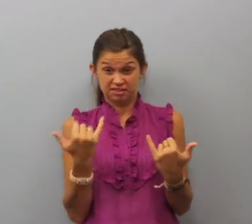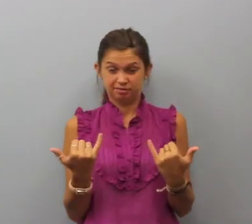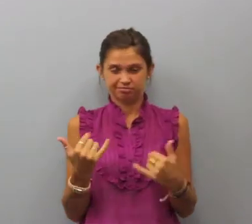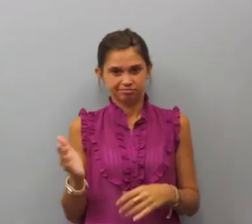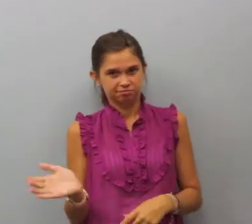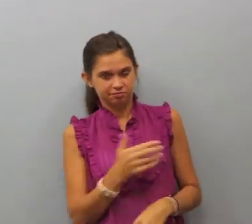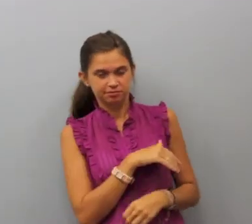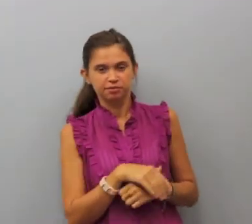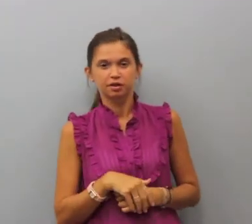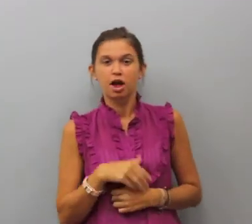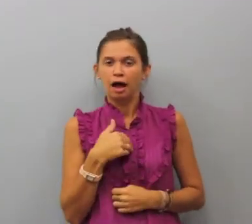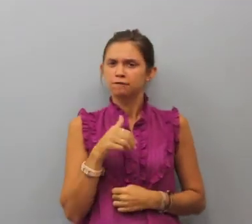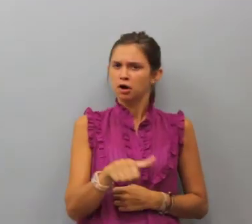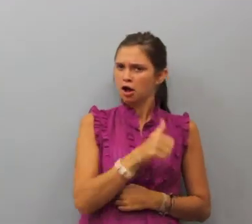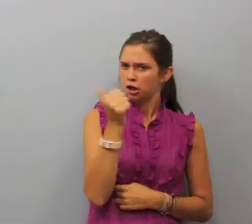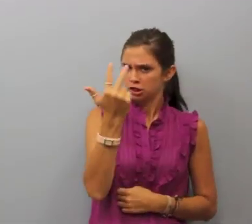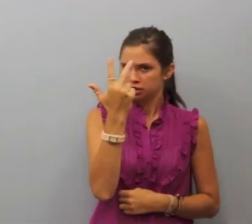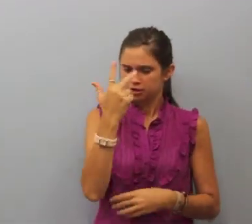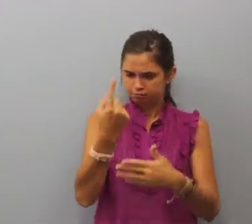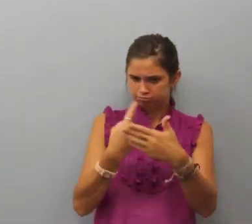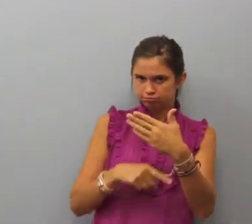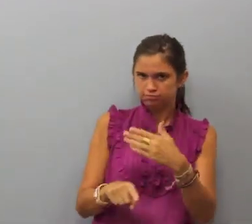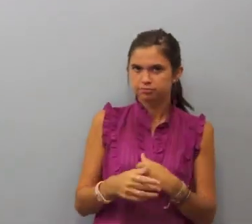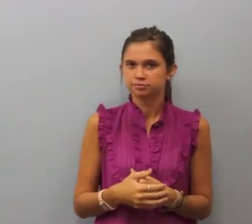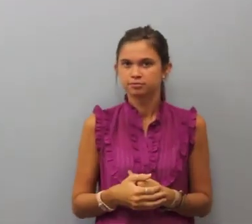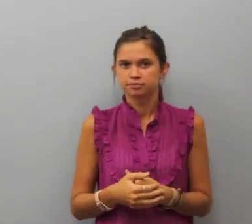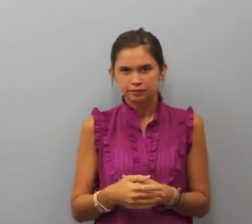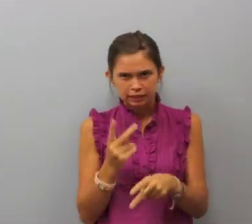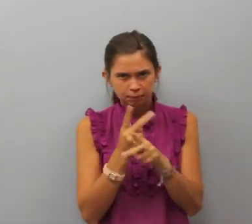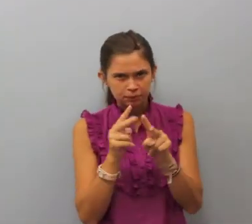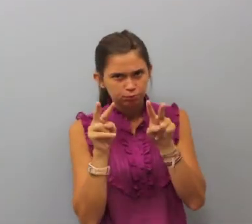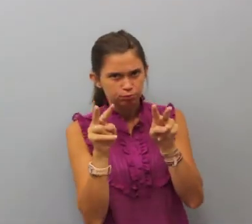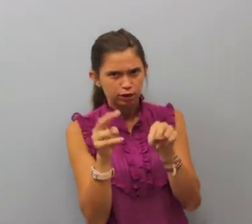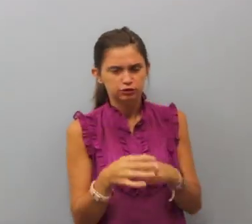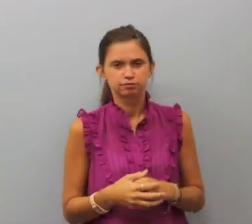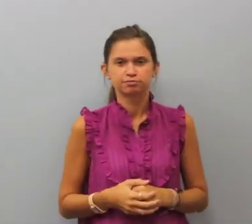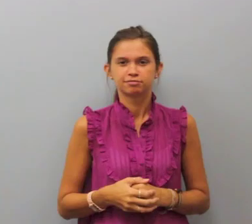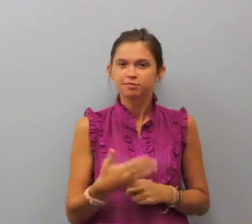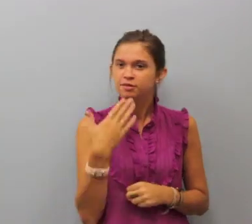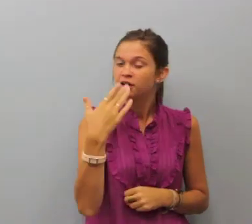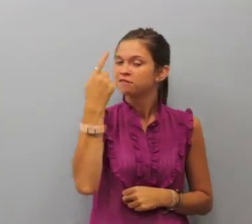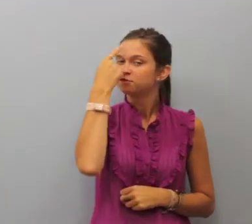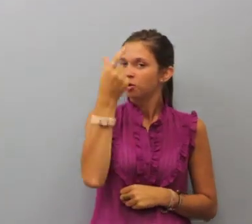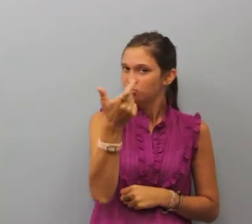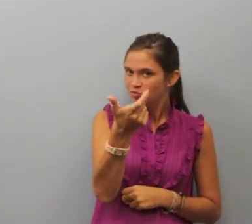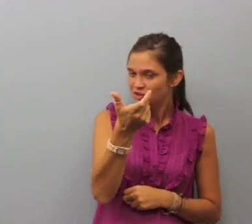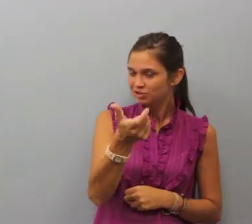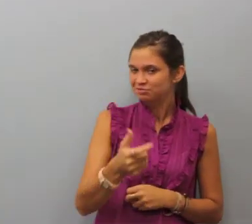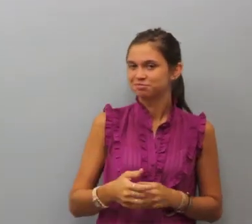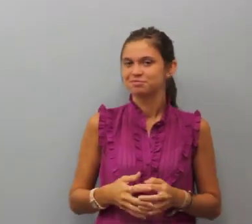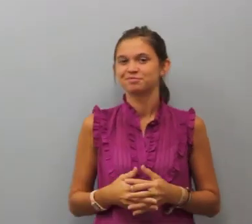wonderful, and there are other alum that we will introduce to you next.